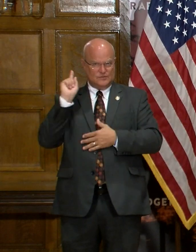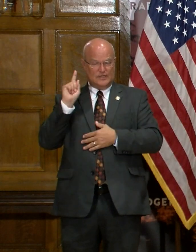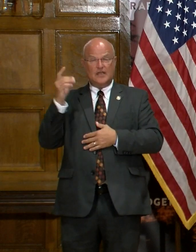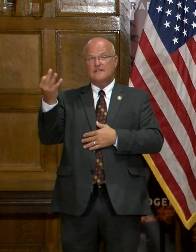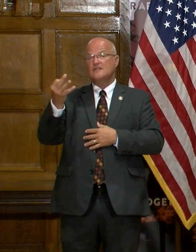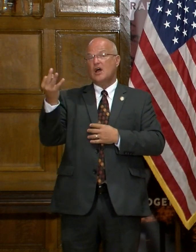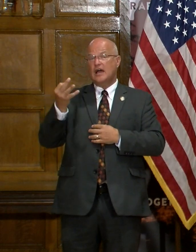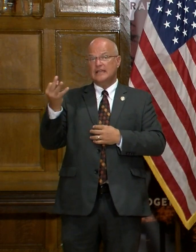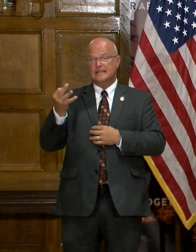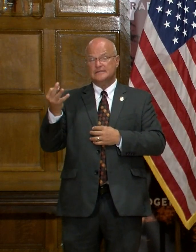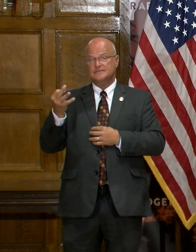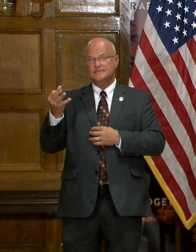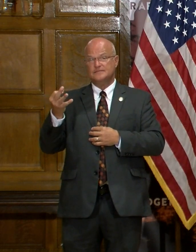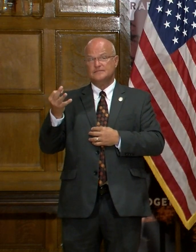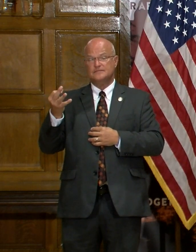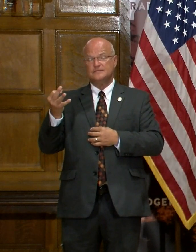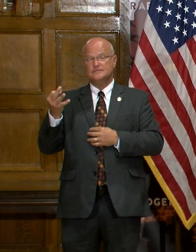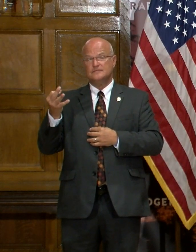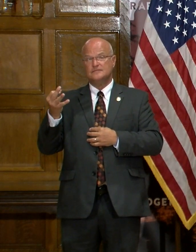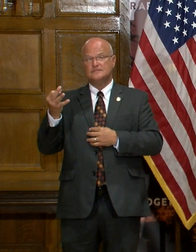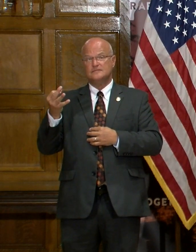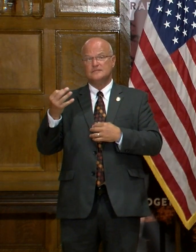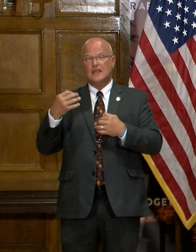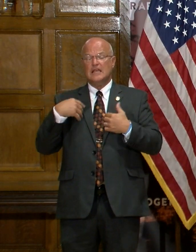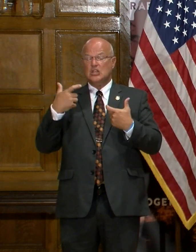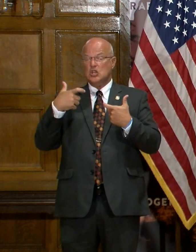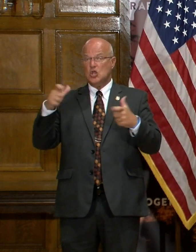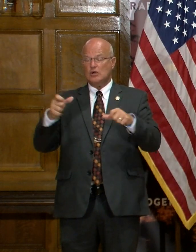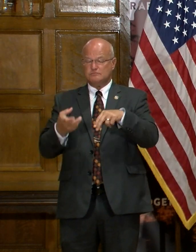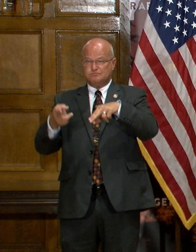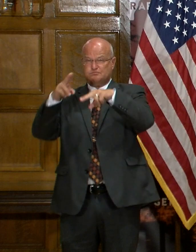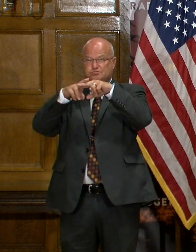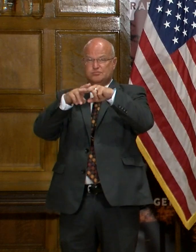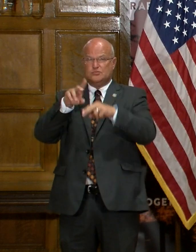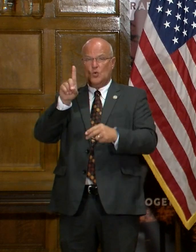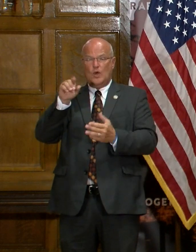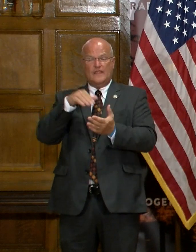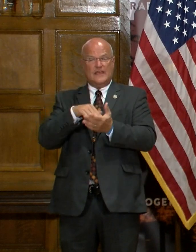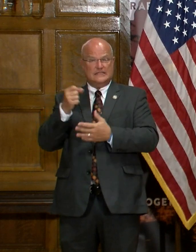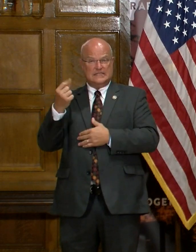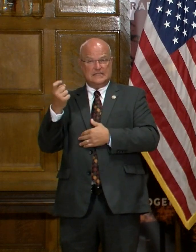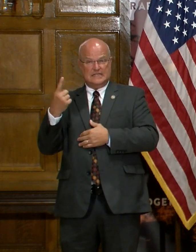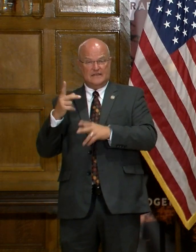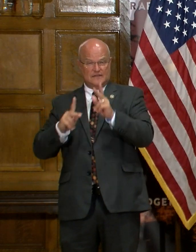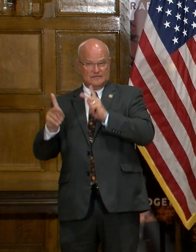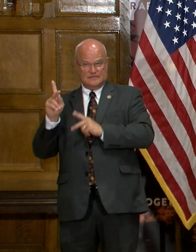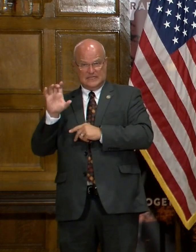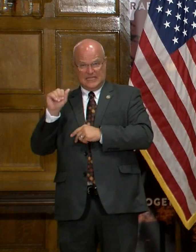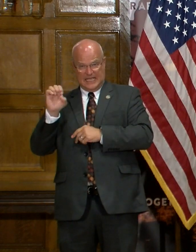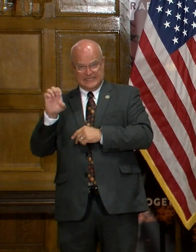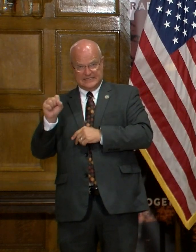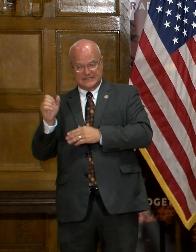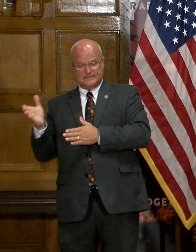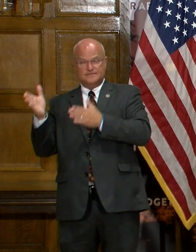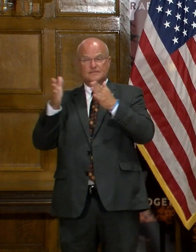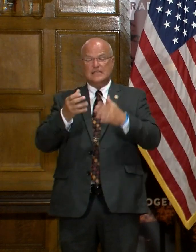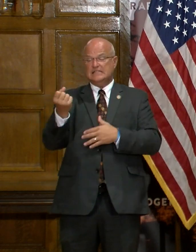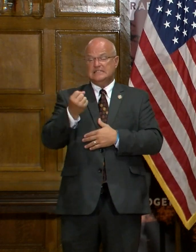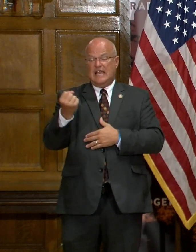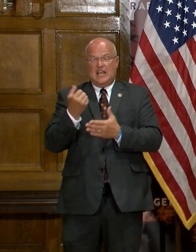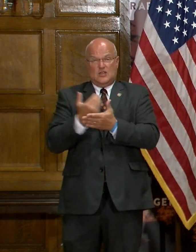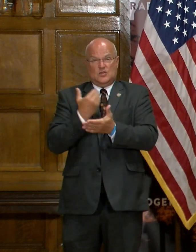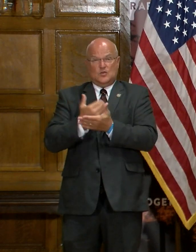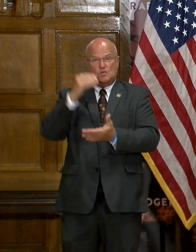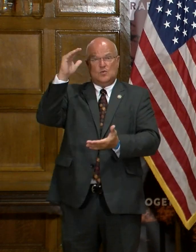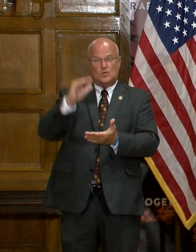week. Friday, we had a very large increase of 1,011 cases. Saturday, the new